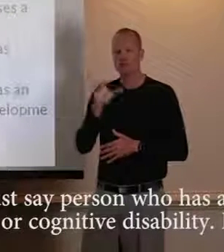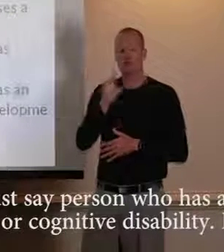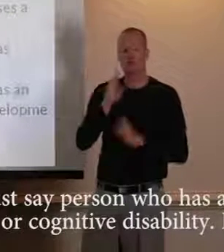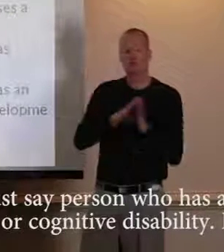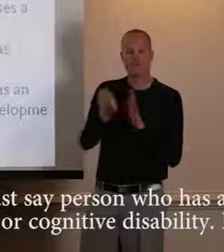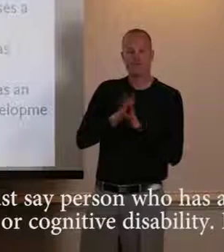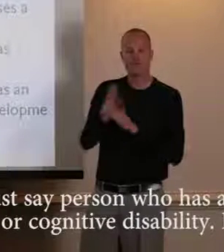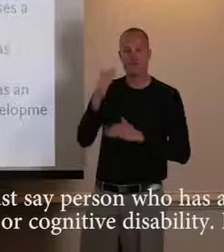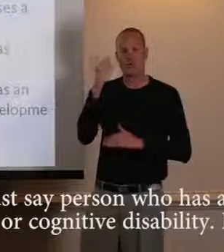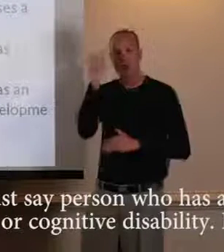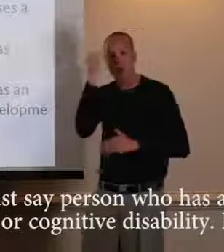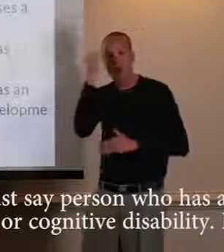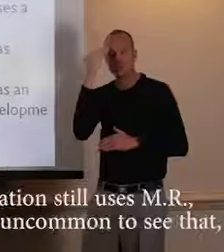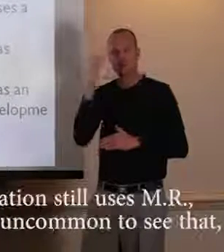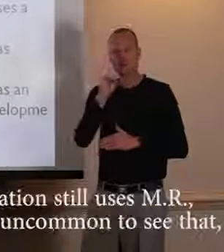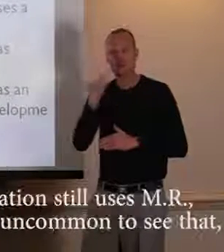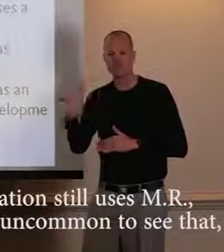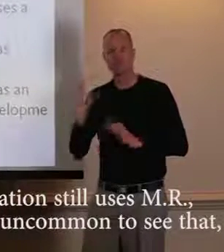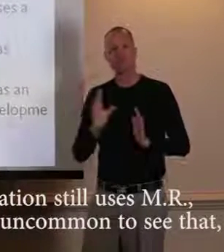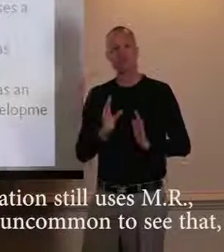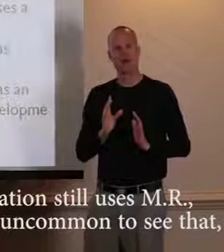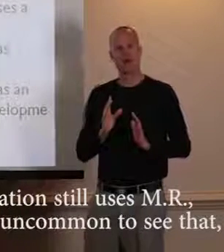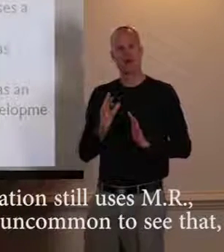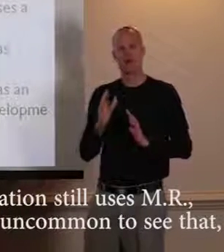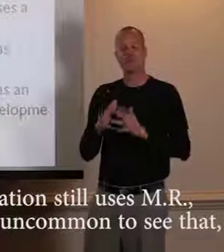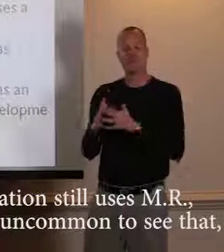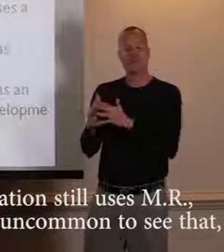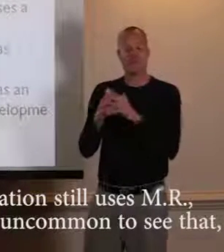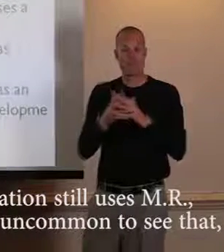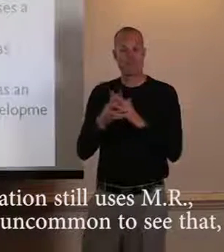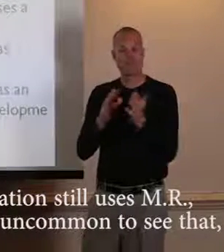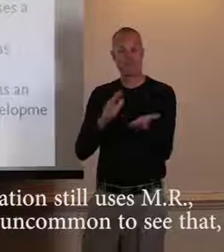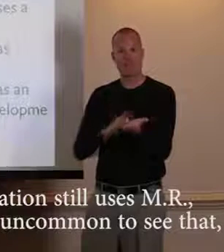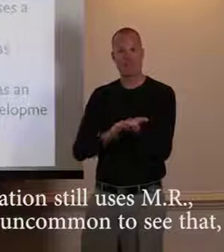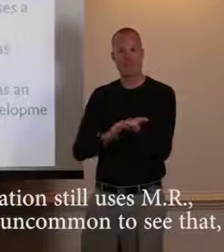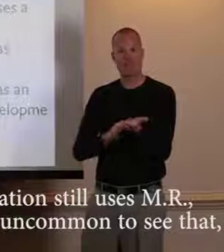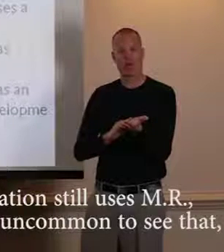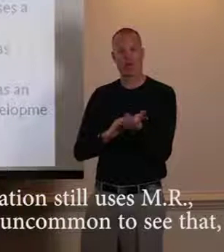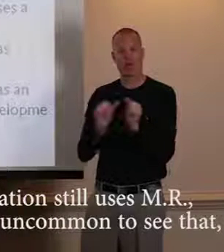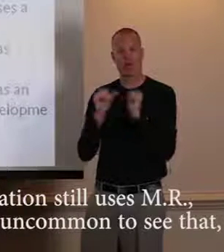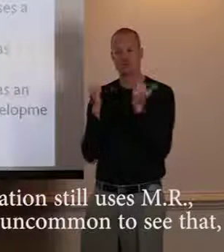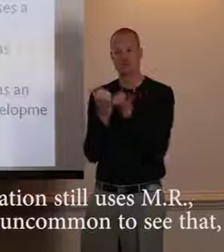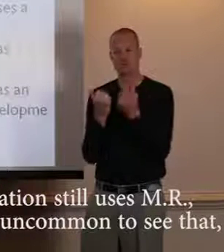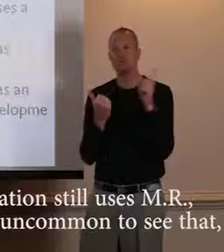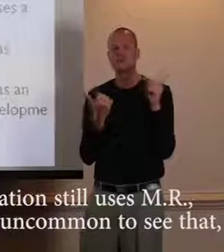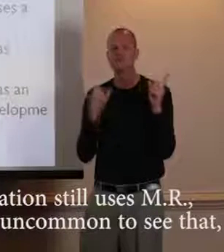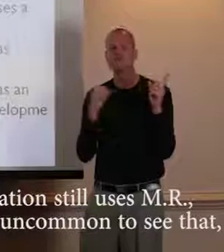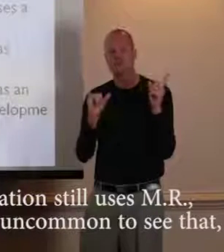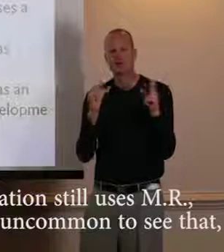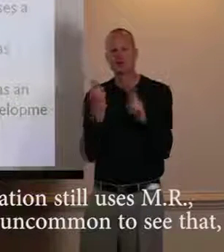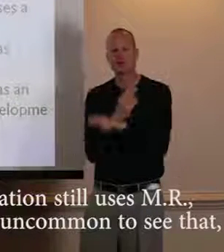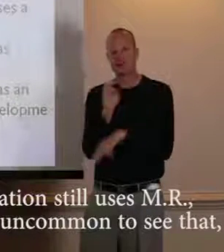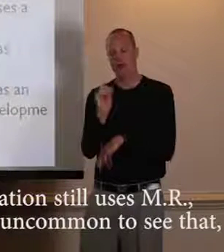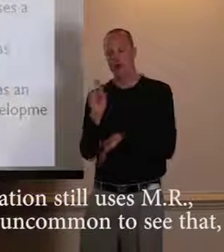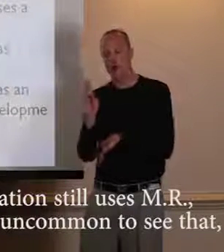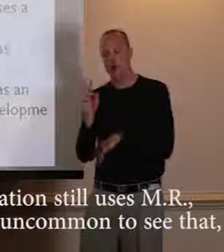disability. But the American Medical Association still uses MR, mentally retarded, so it's